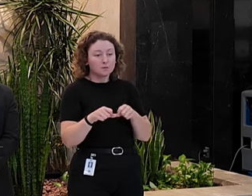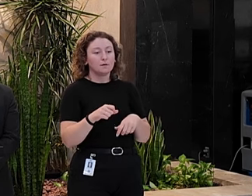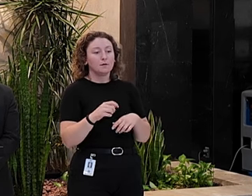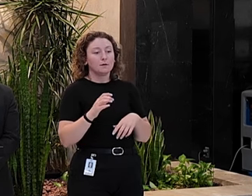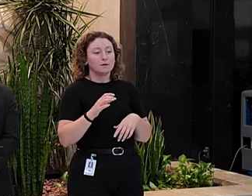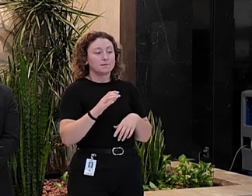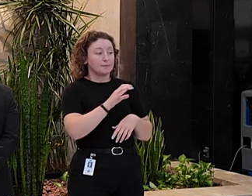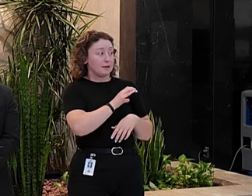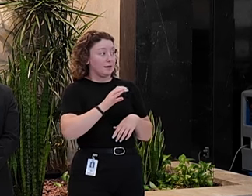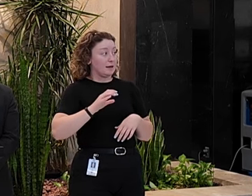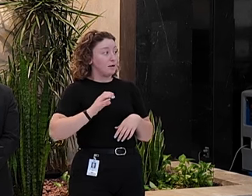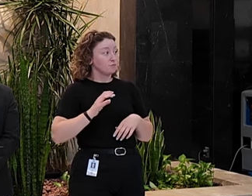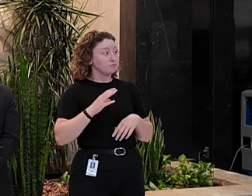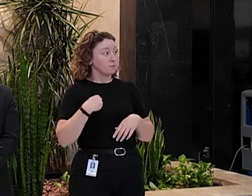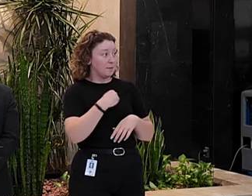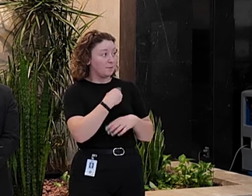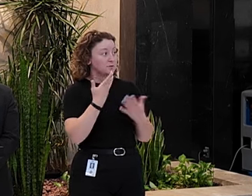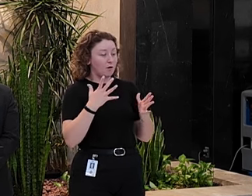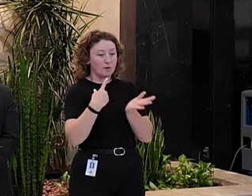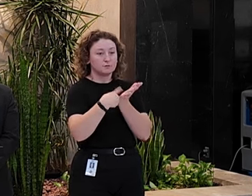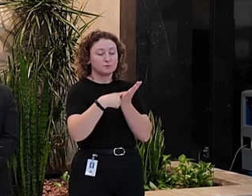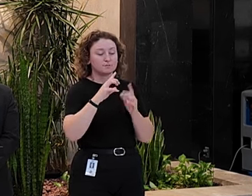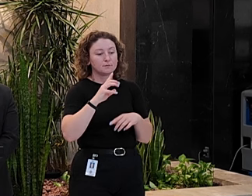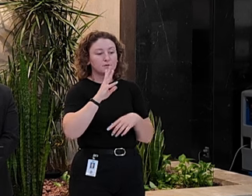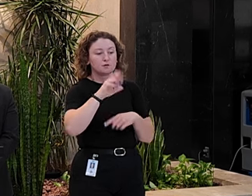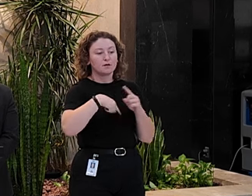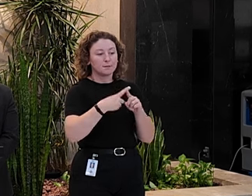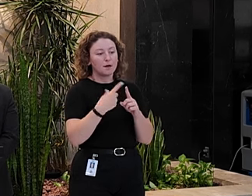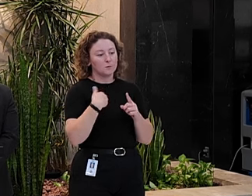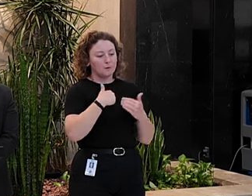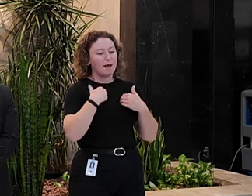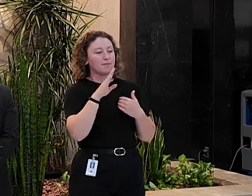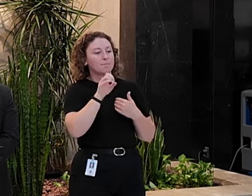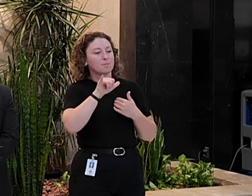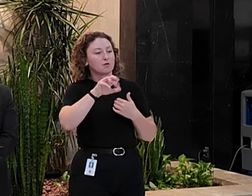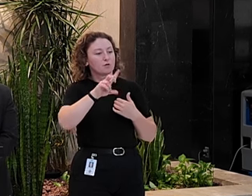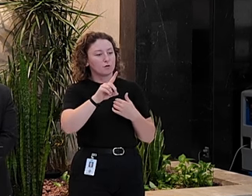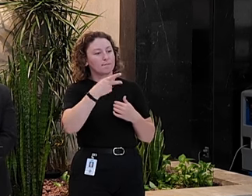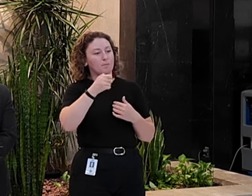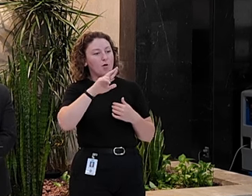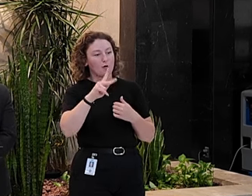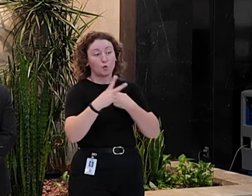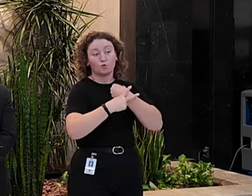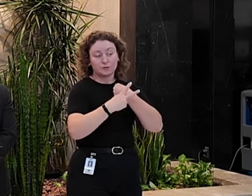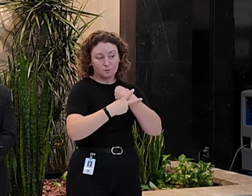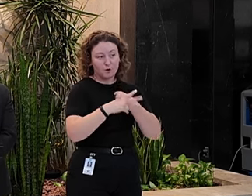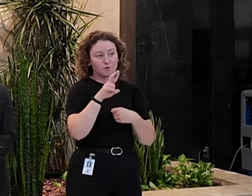already, at the last GovOps talked about, we do have Bird Park Reservoir, which we are doing